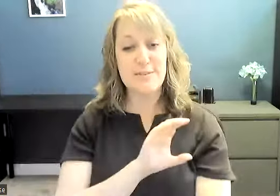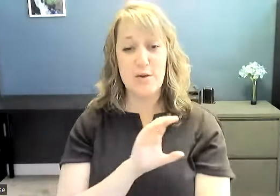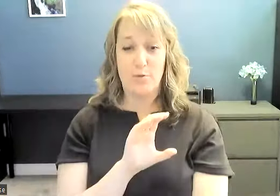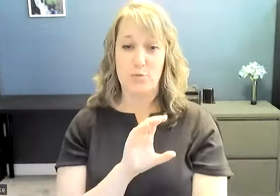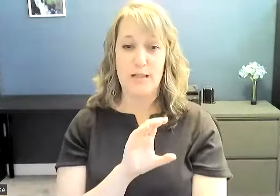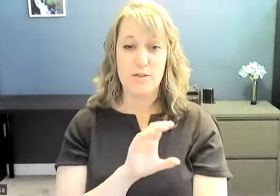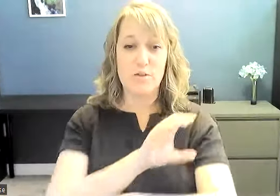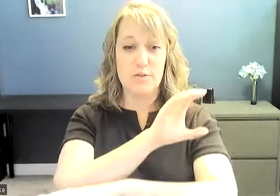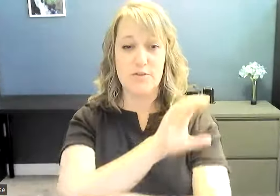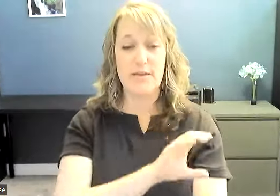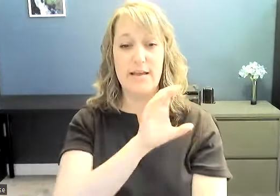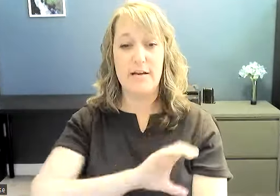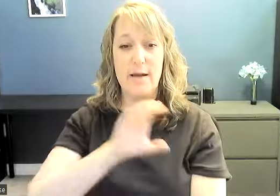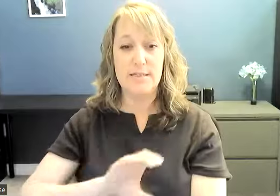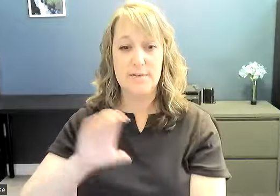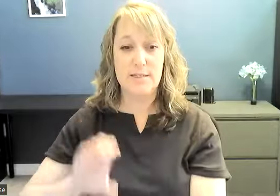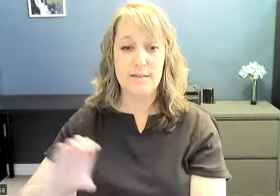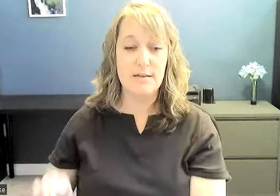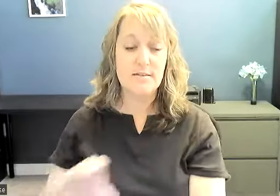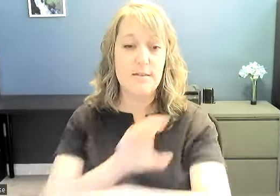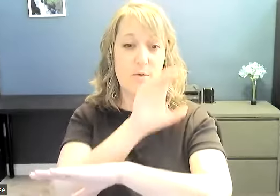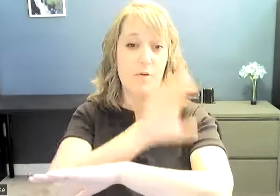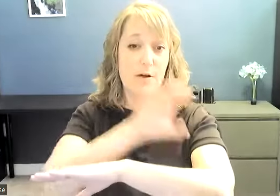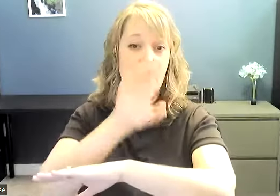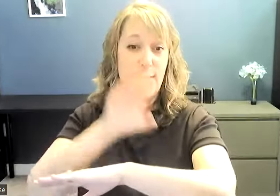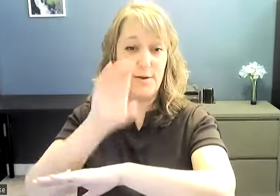and relax your shoulders for that. It'll happen down here. So Colorado.